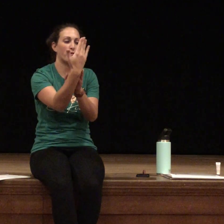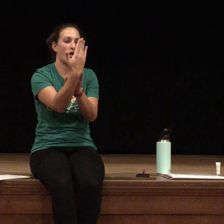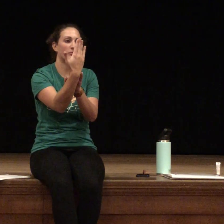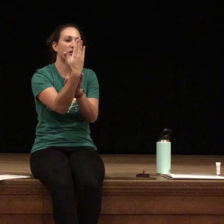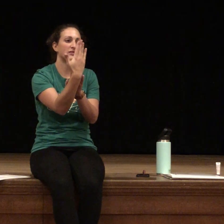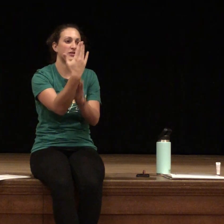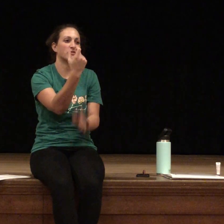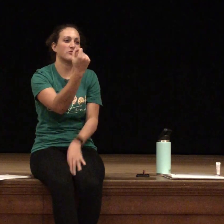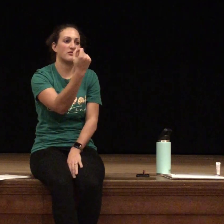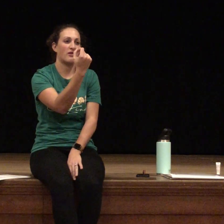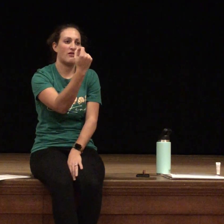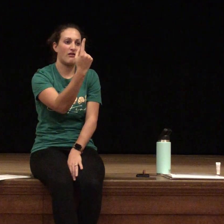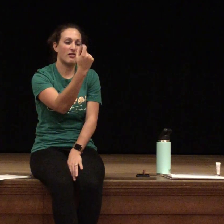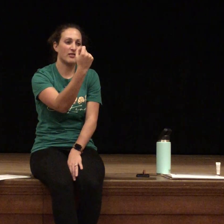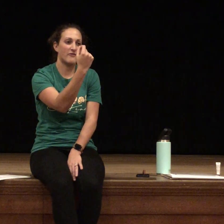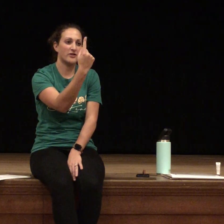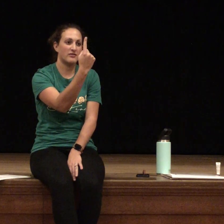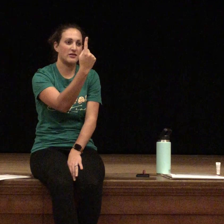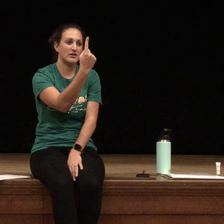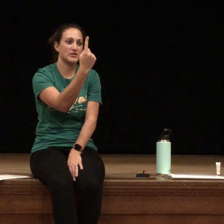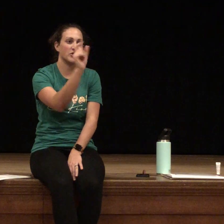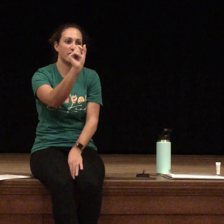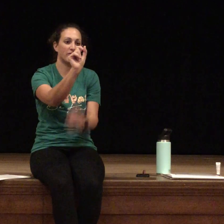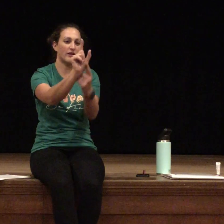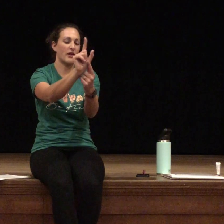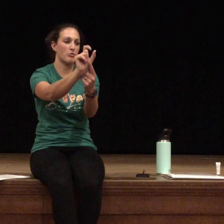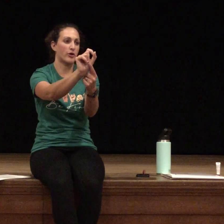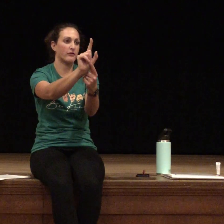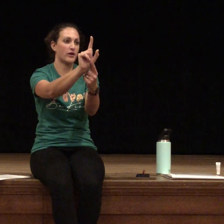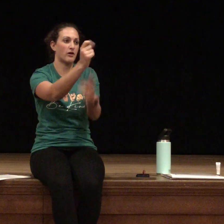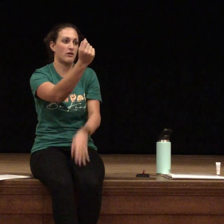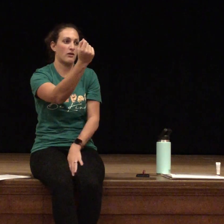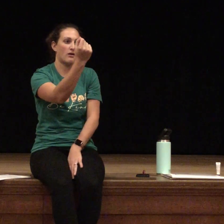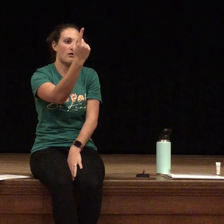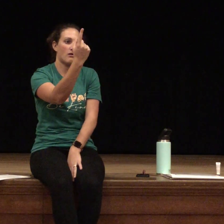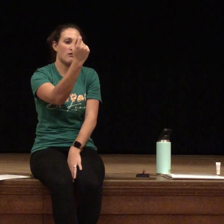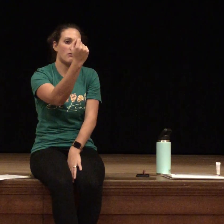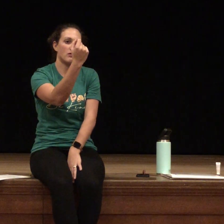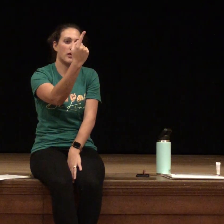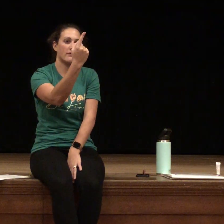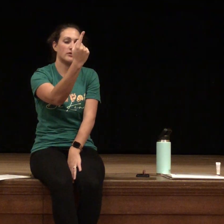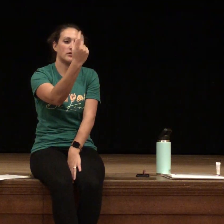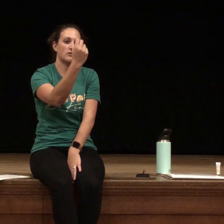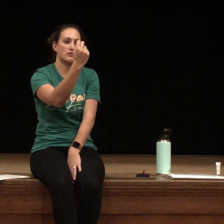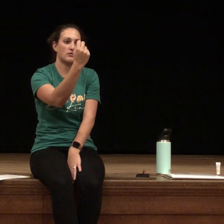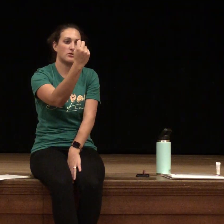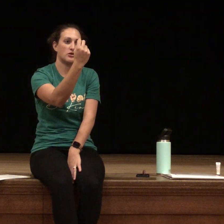palm facing you. 11 is you're going to flick that pointer finger. 11,